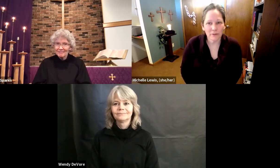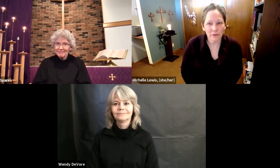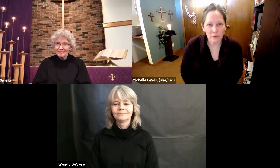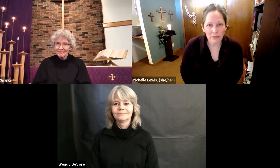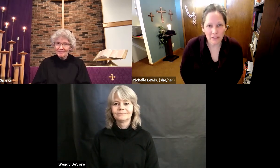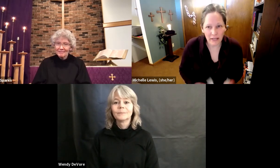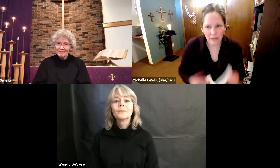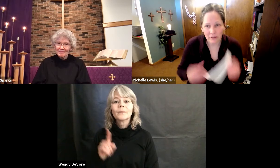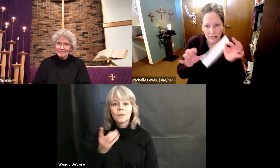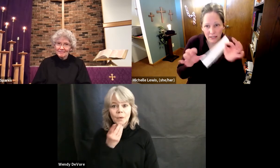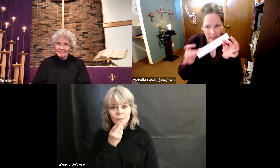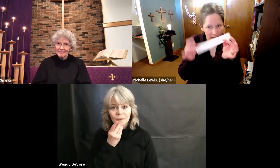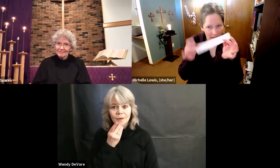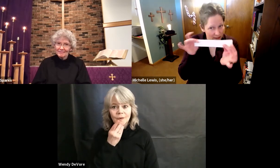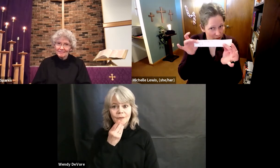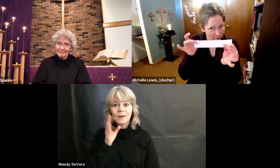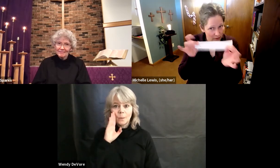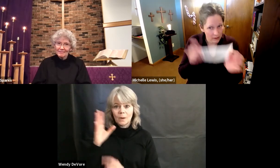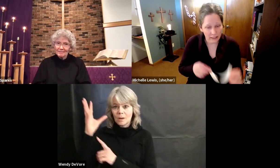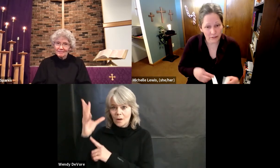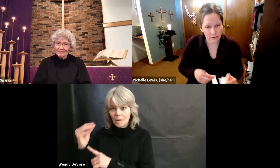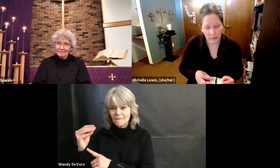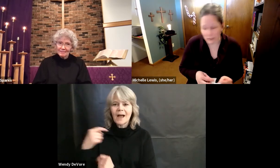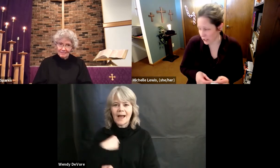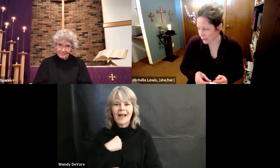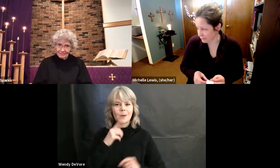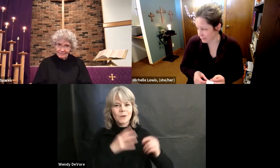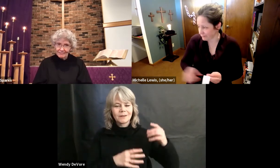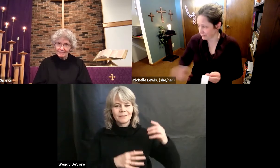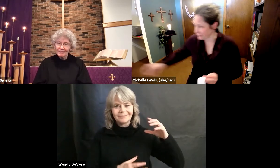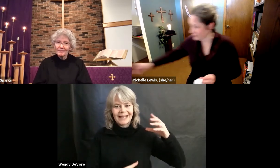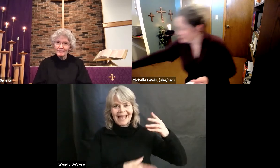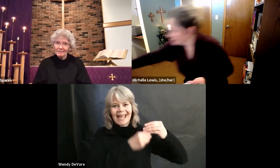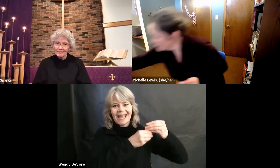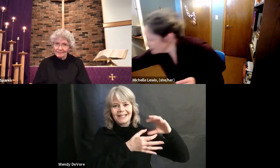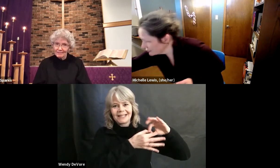As Dorothy puts out a candle, I'm going to add a link to my chain.